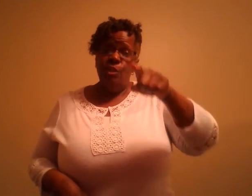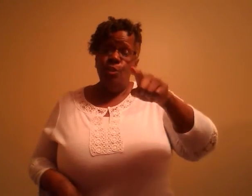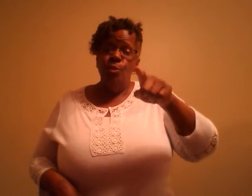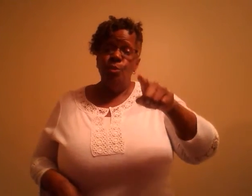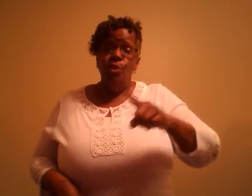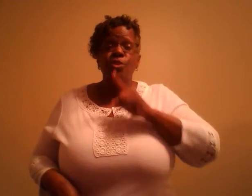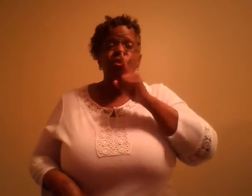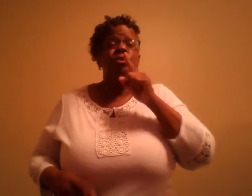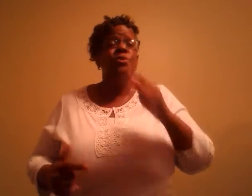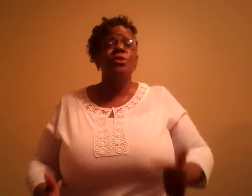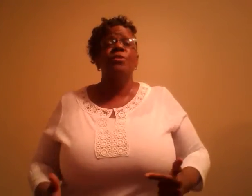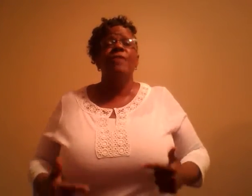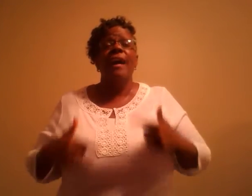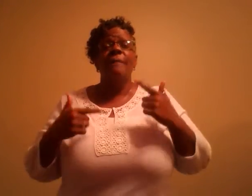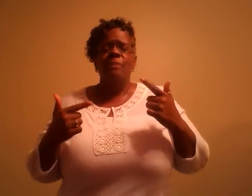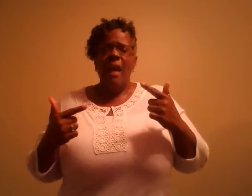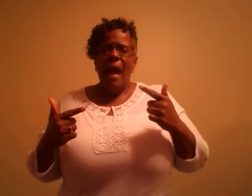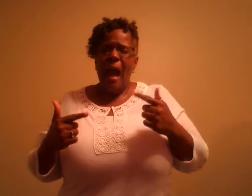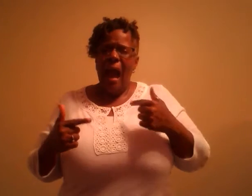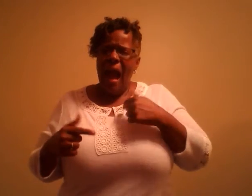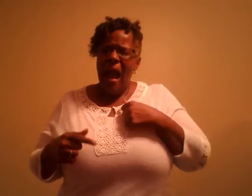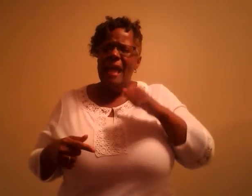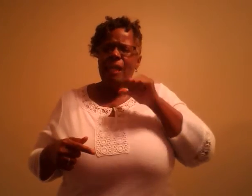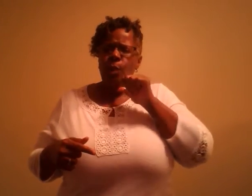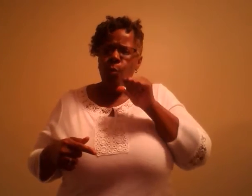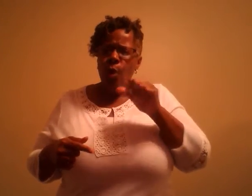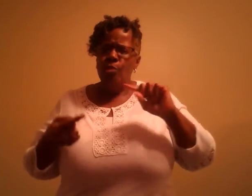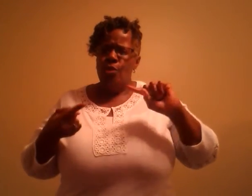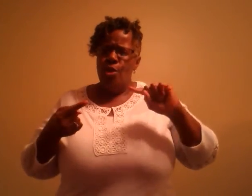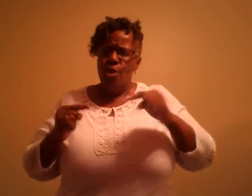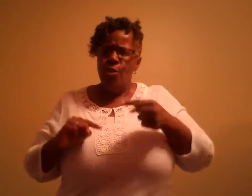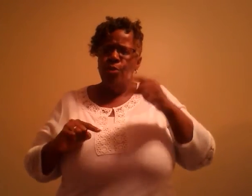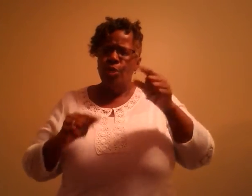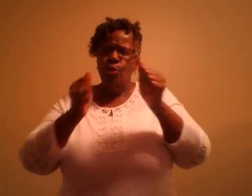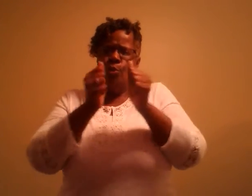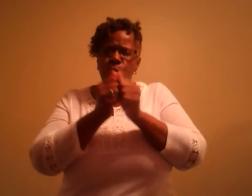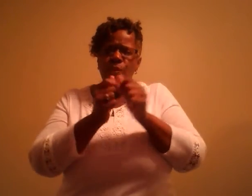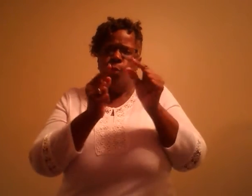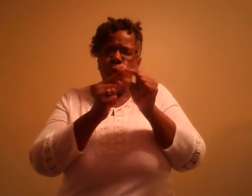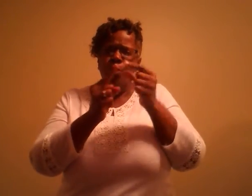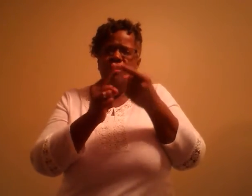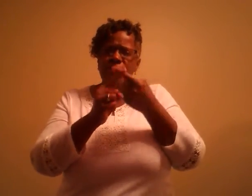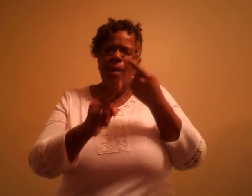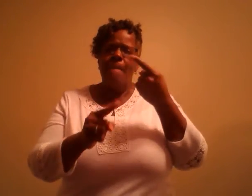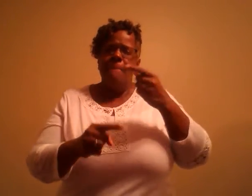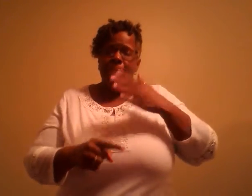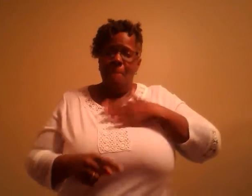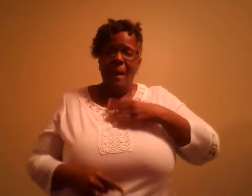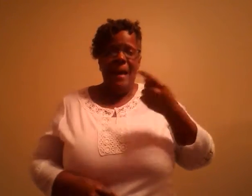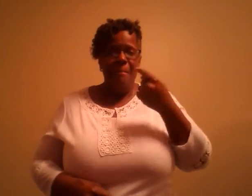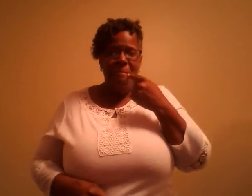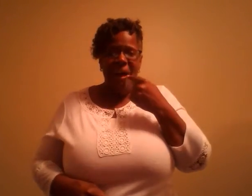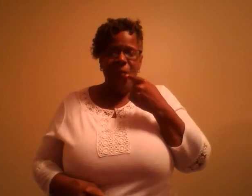you to survive. I won't hurt you with words from my mouth.